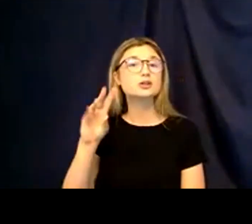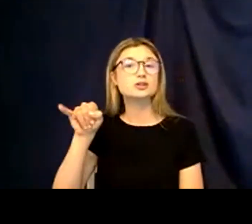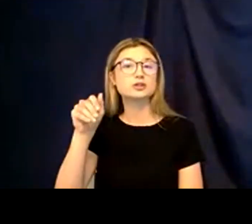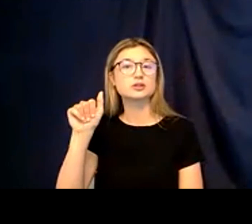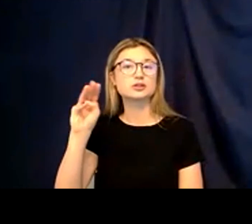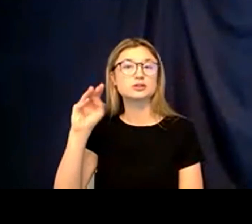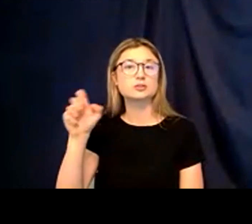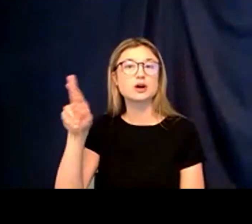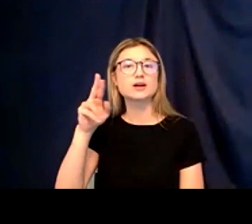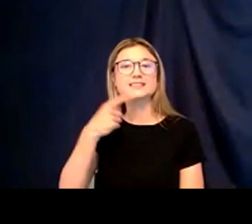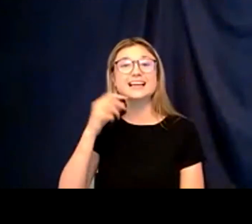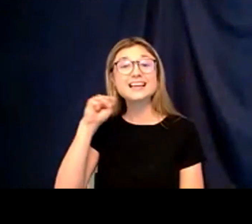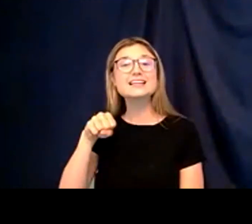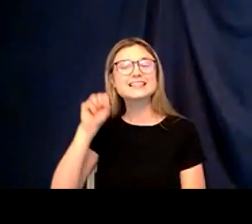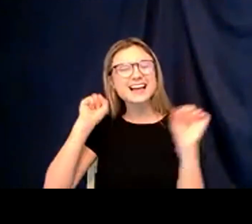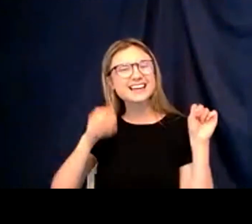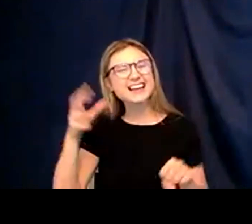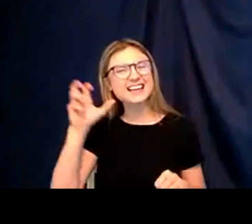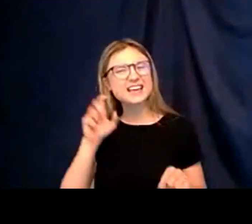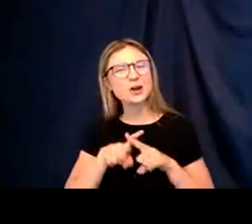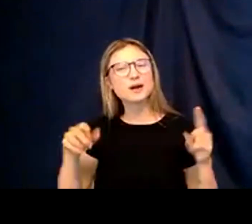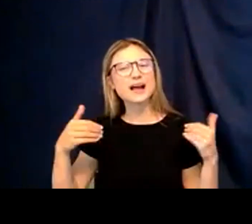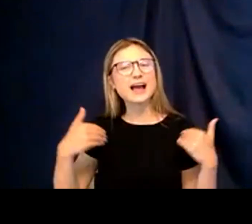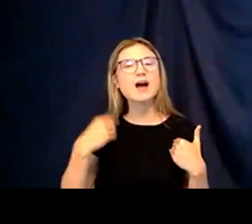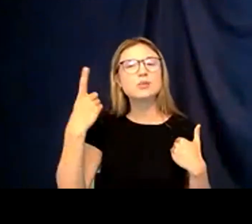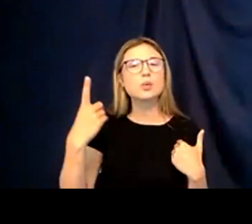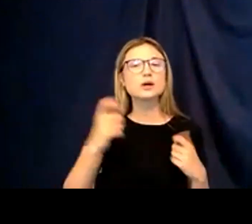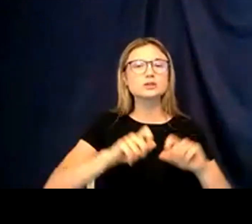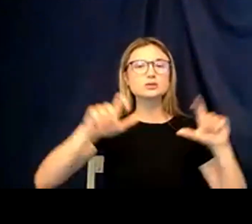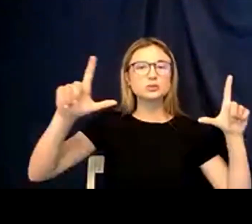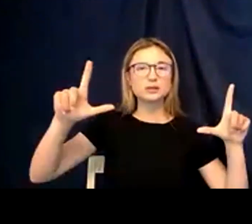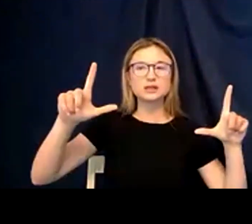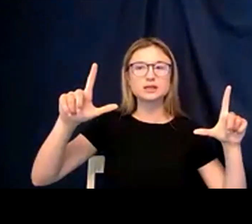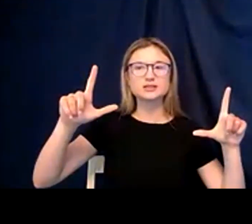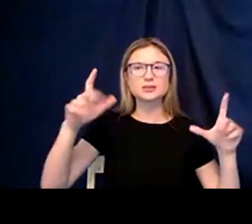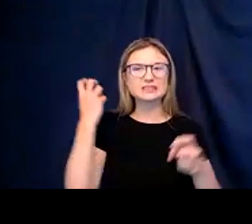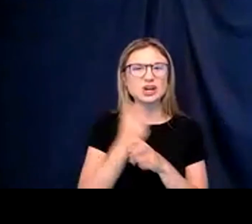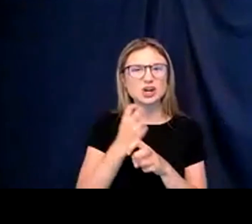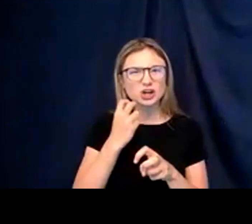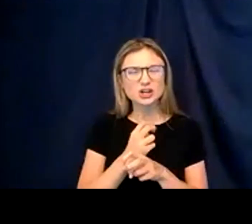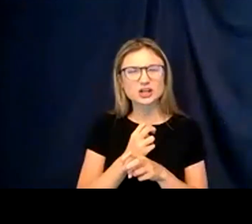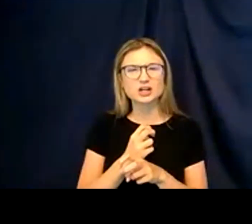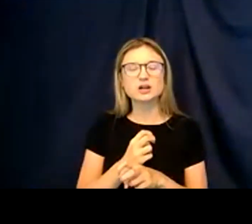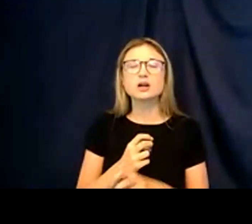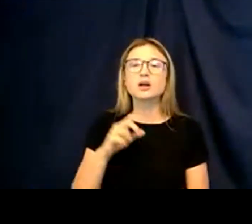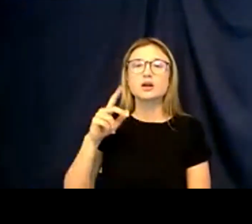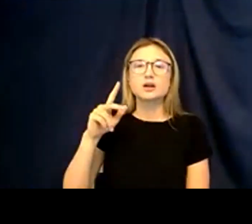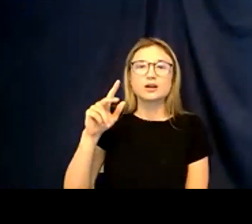one screen up, so it's very difficult for me to gain access to it. I'll do it again. I No, think no, I can do it I with could get Kathy's it.